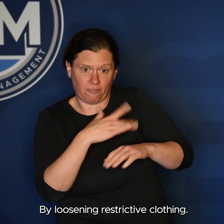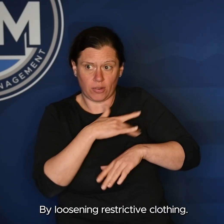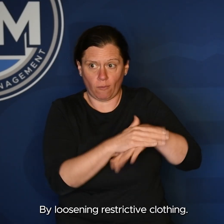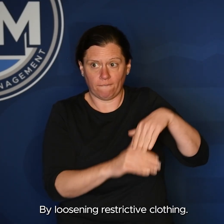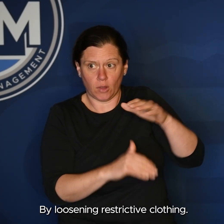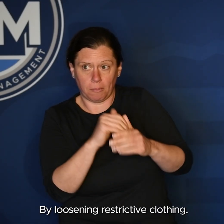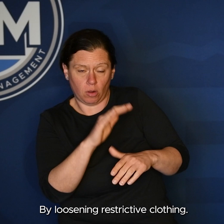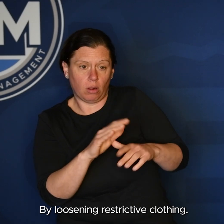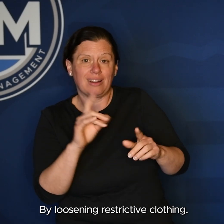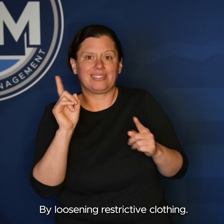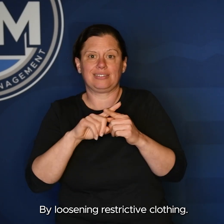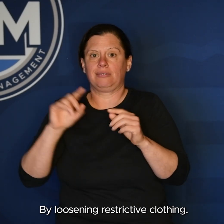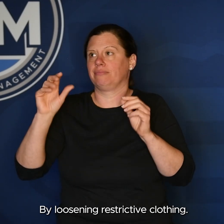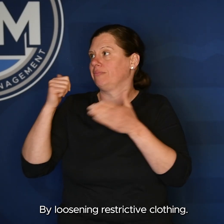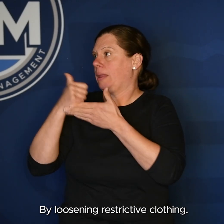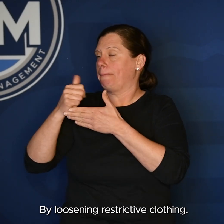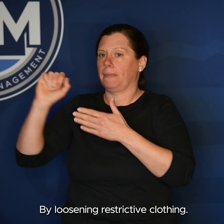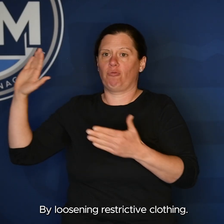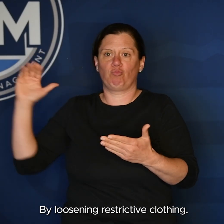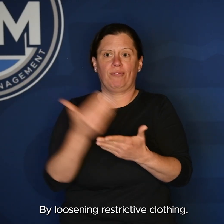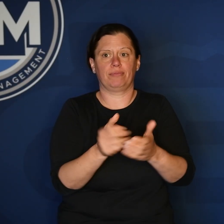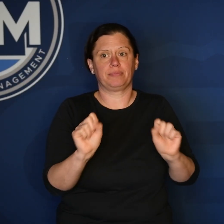by loosening restrictive clothing,